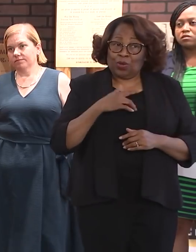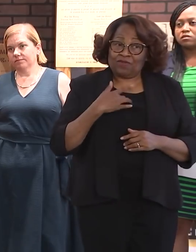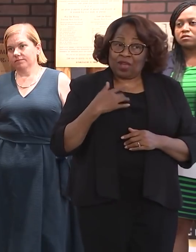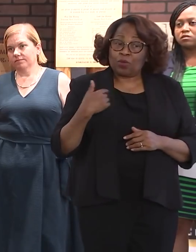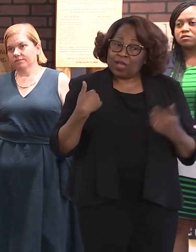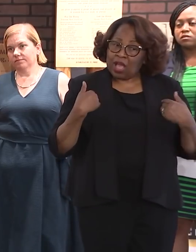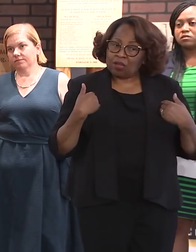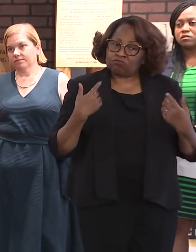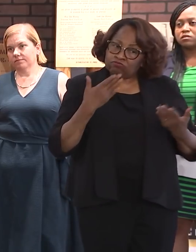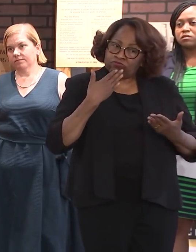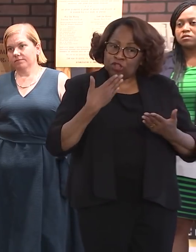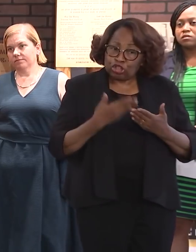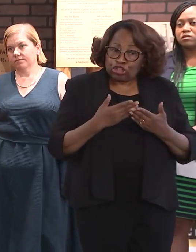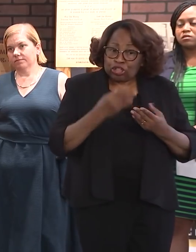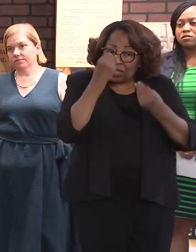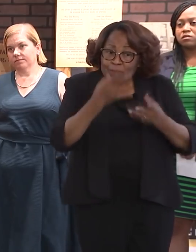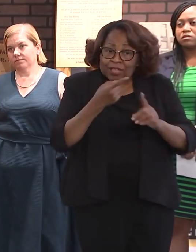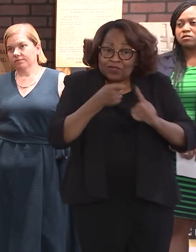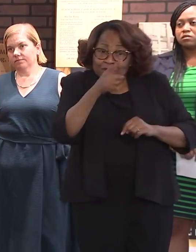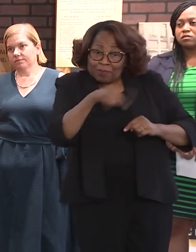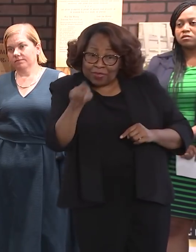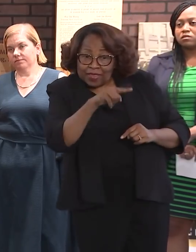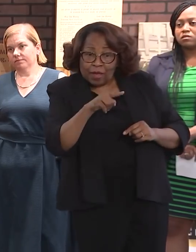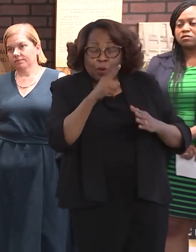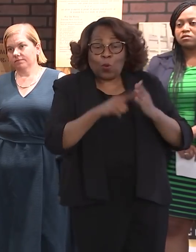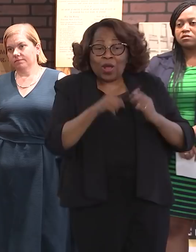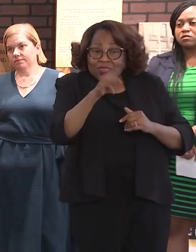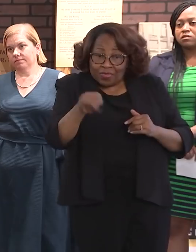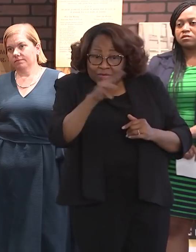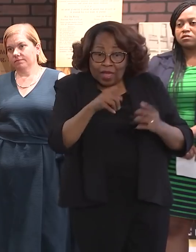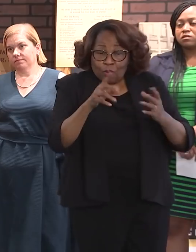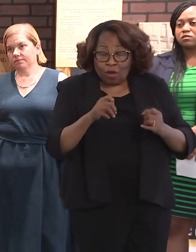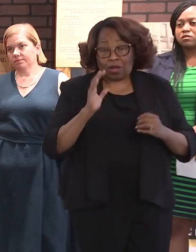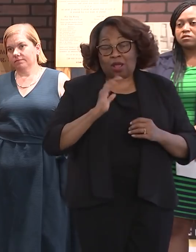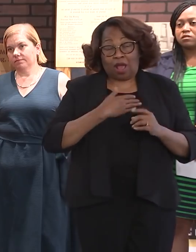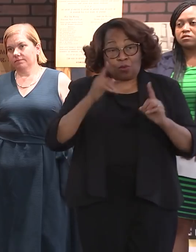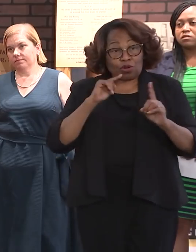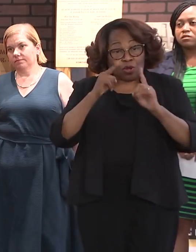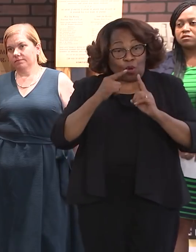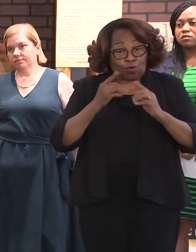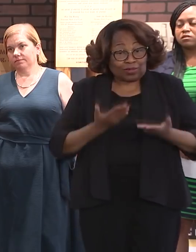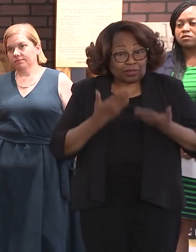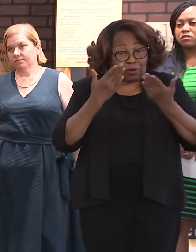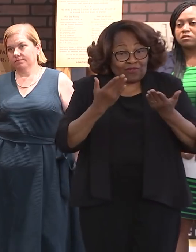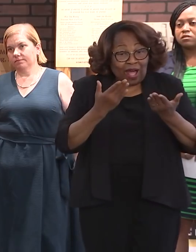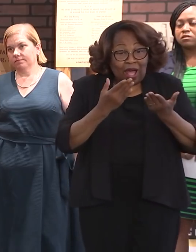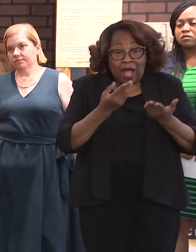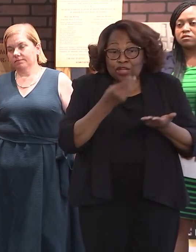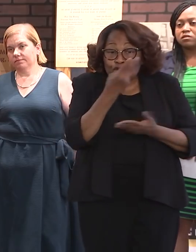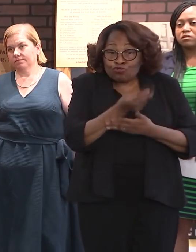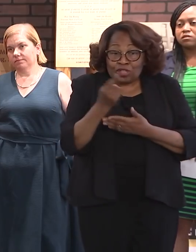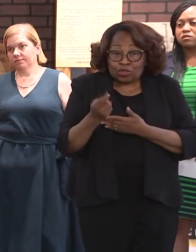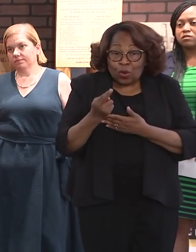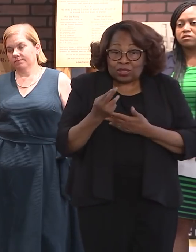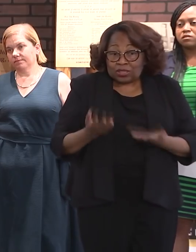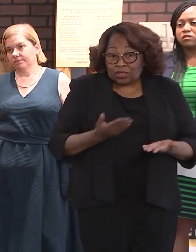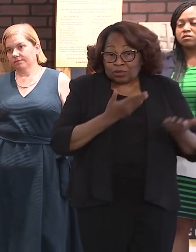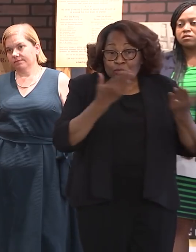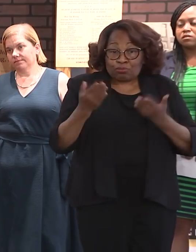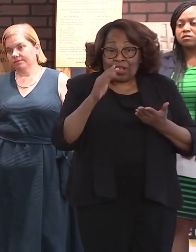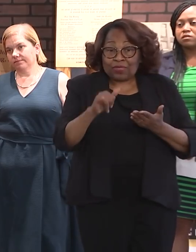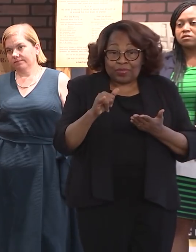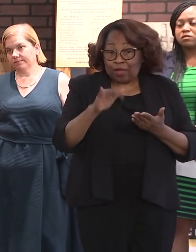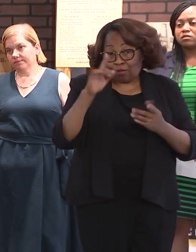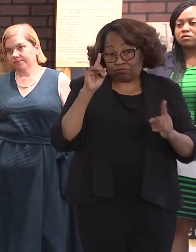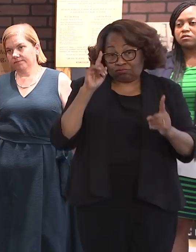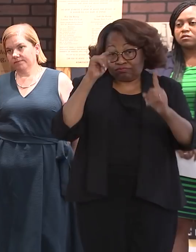good steer from them about what they wanted. Our goal was to provide resources to bring those aspirations into